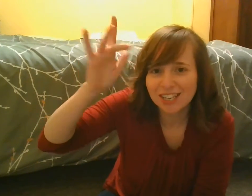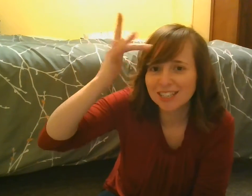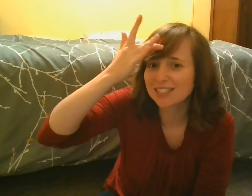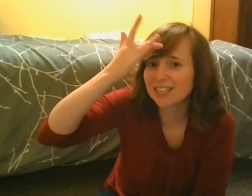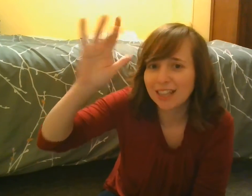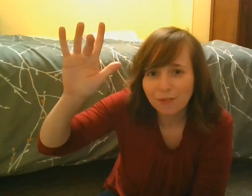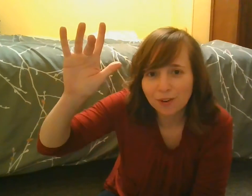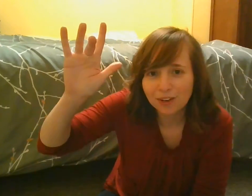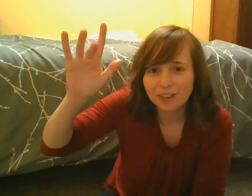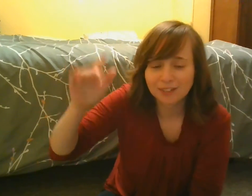intelligent, clever.